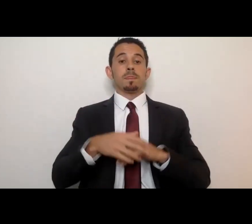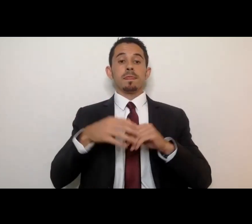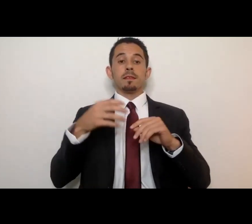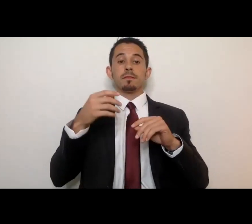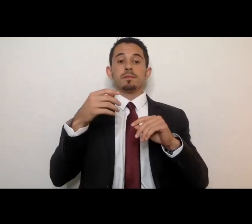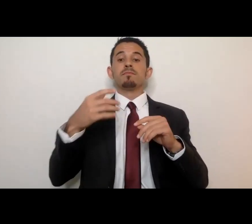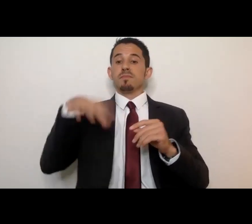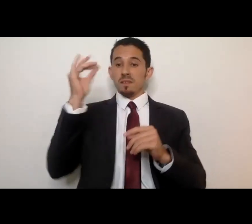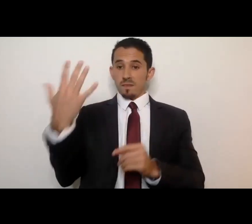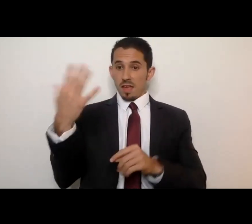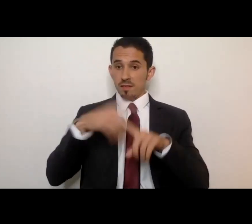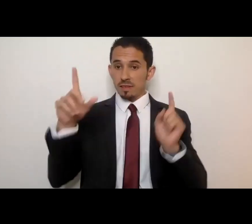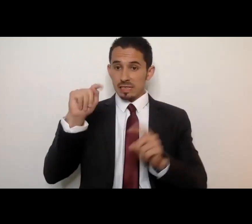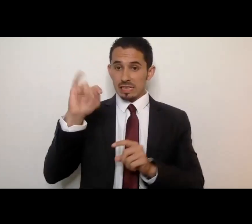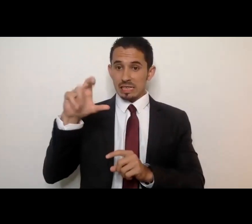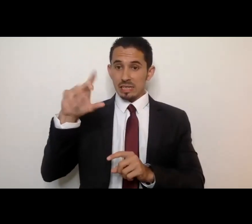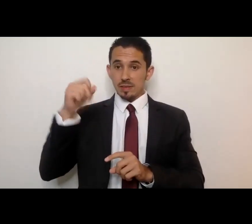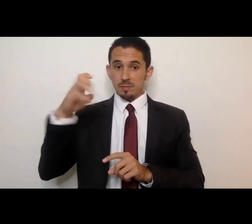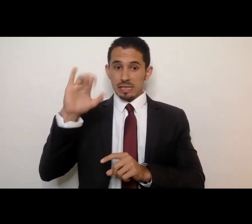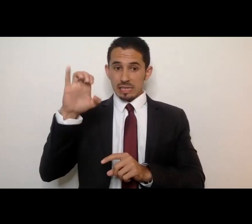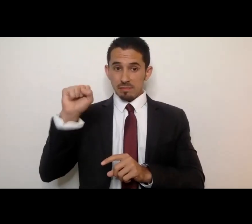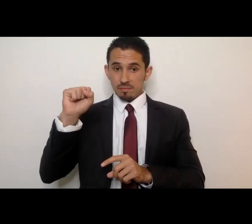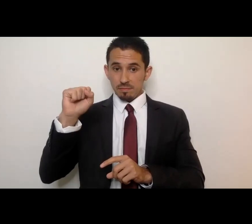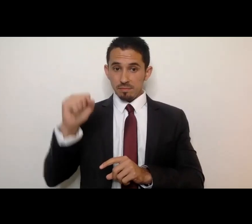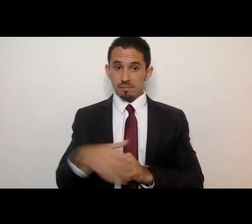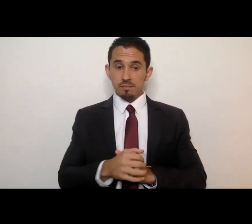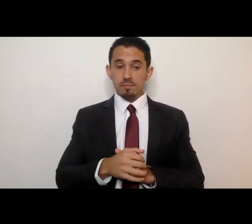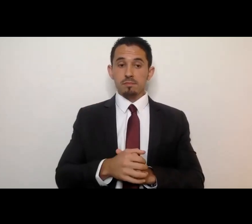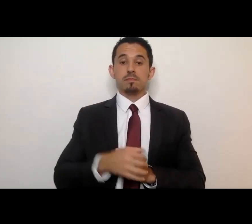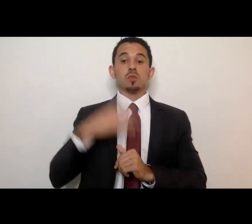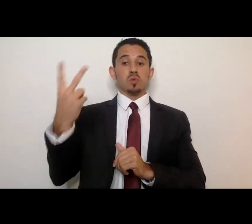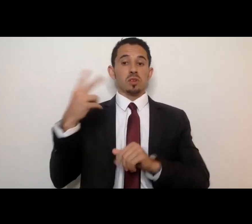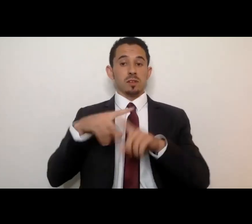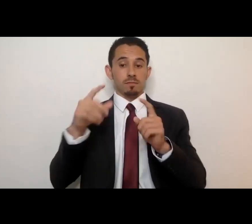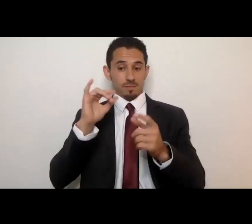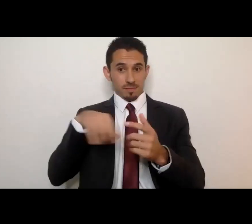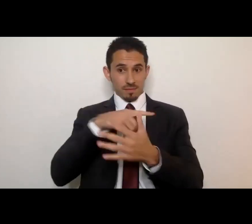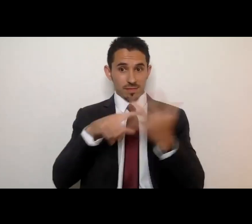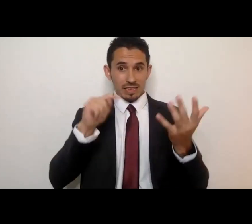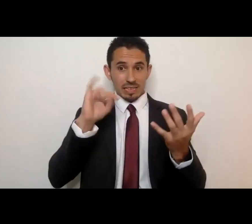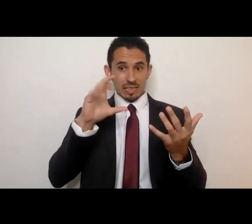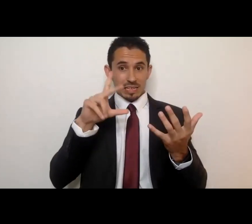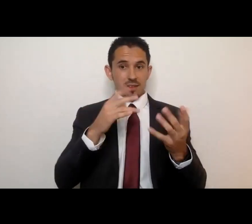In conclusion, we found 5 different tick species